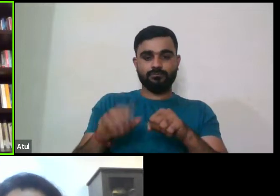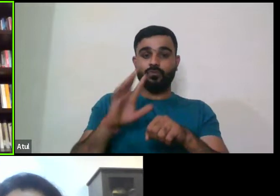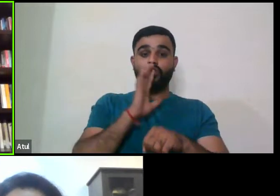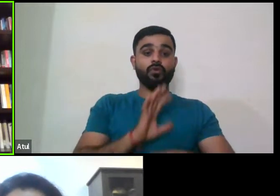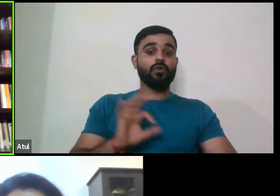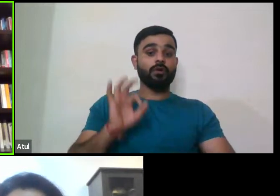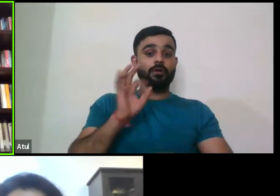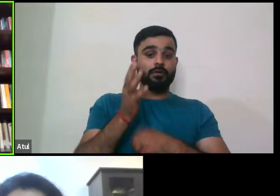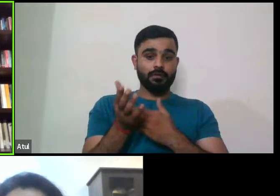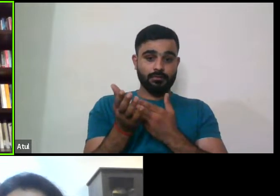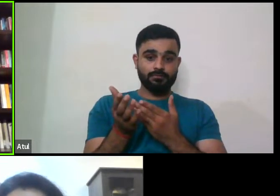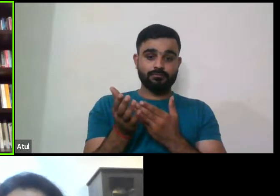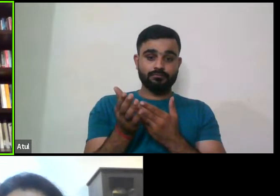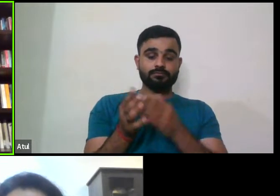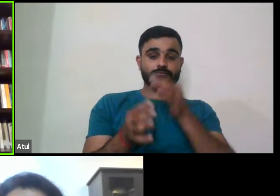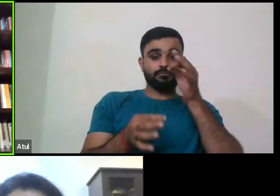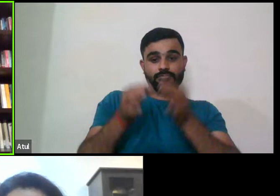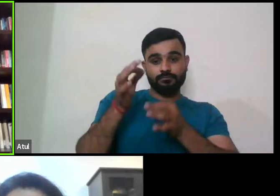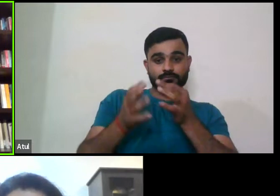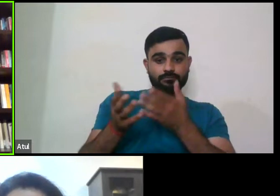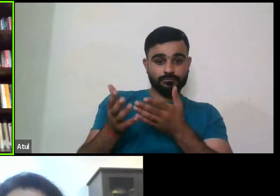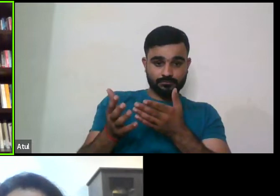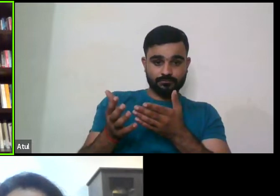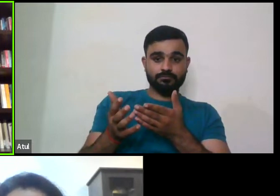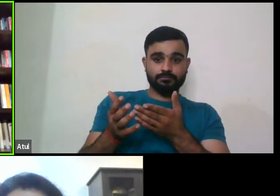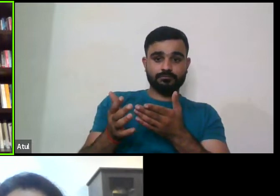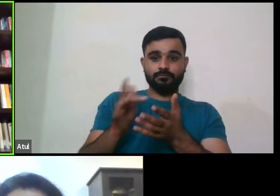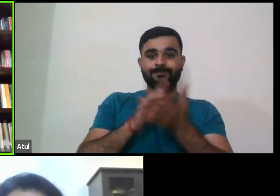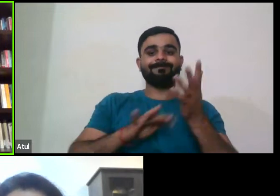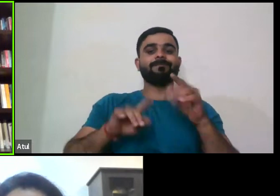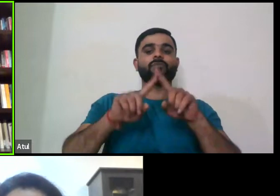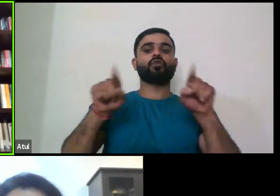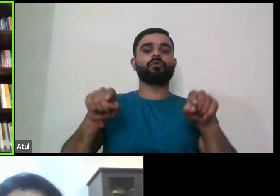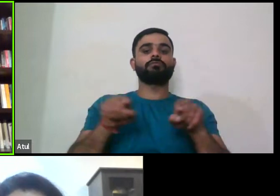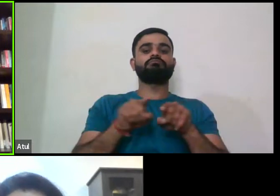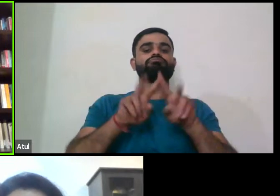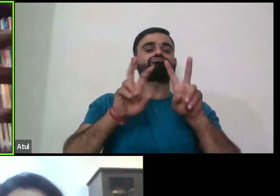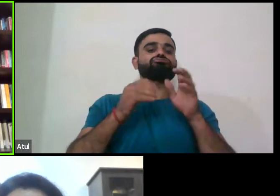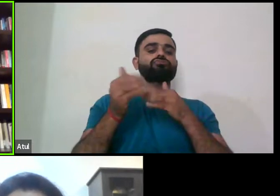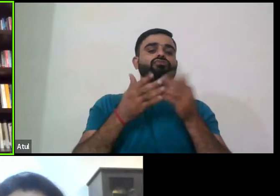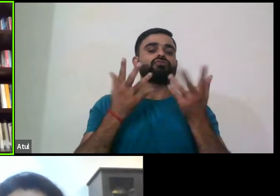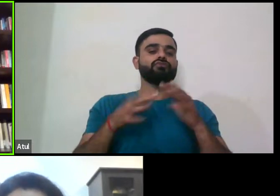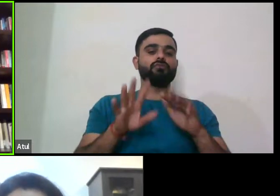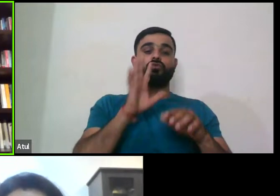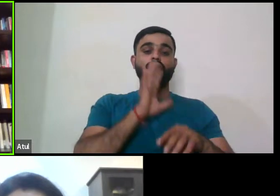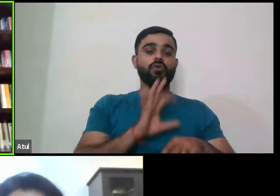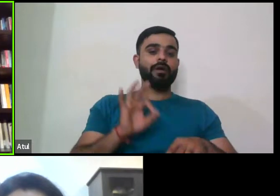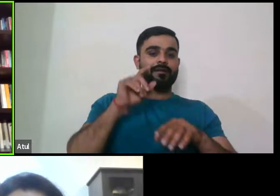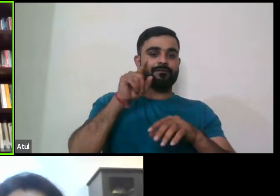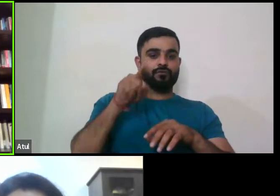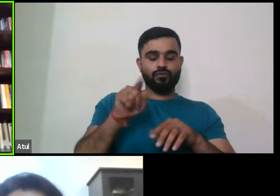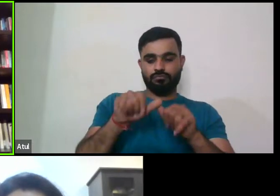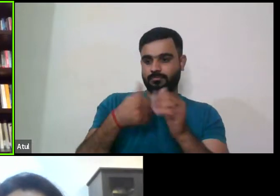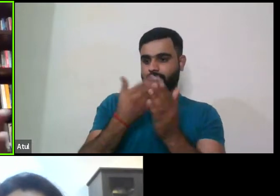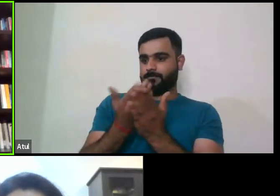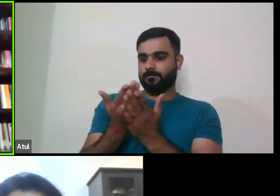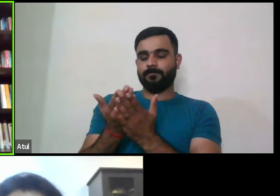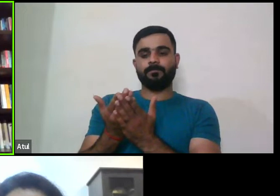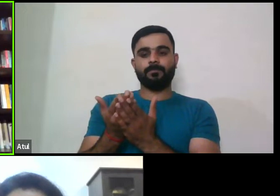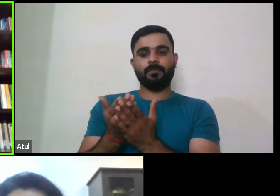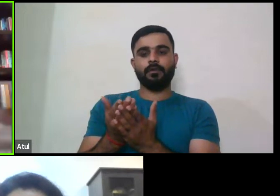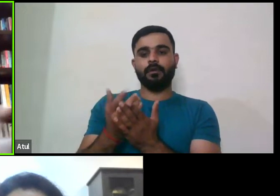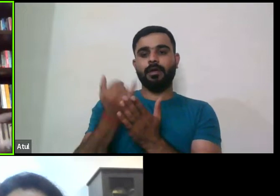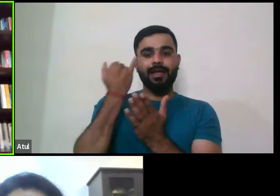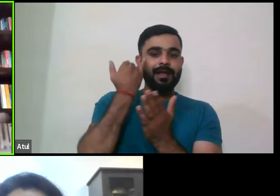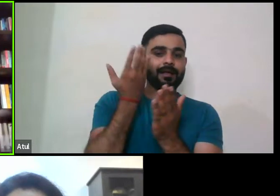original jurisdiction in a range of matters, right? So they have the original side and they have the appellate side. So this